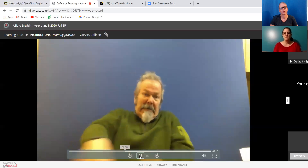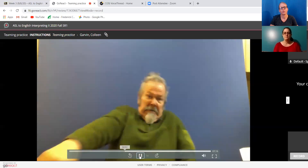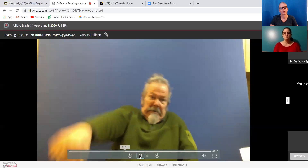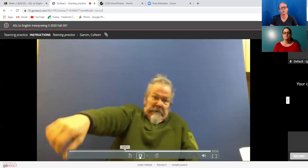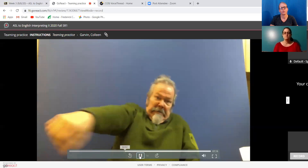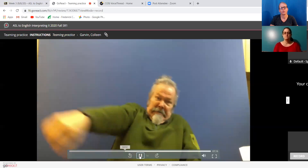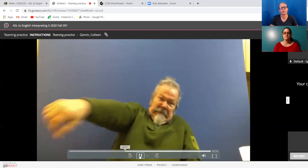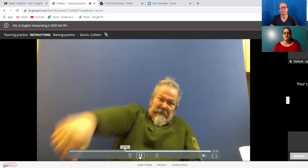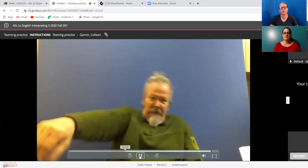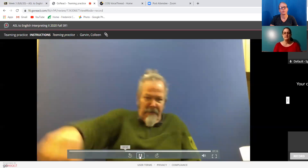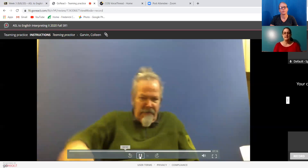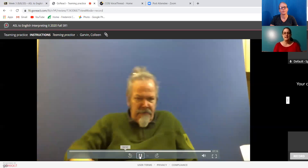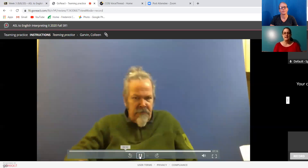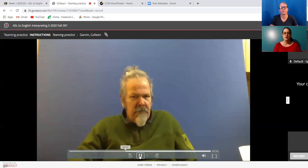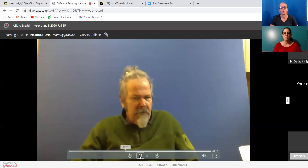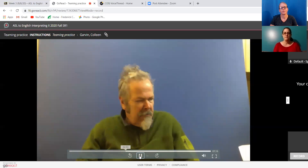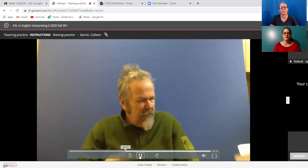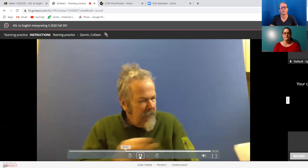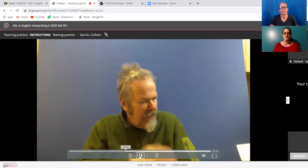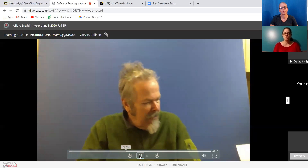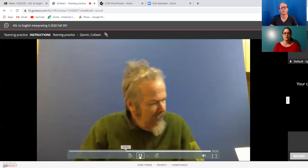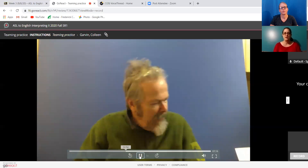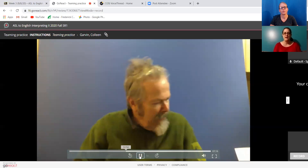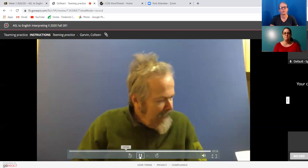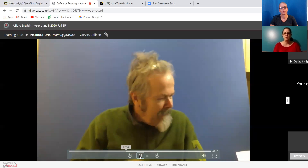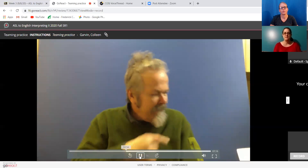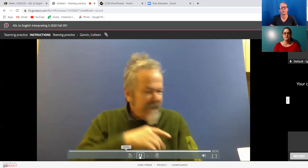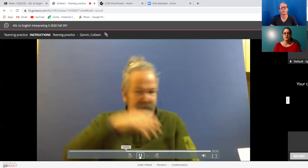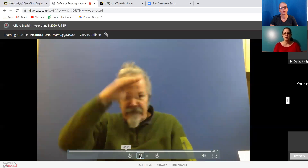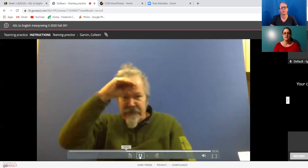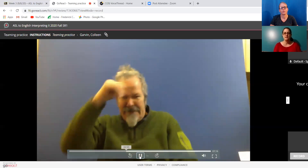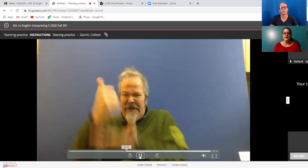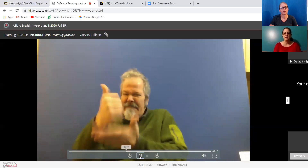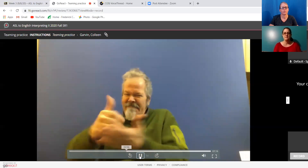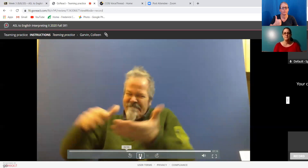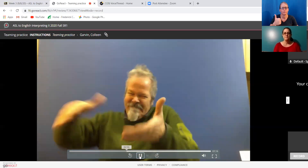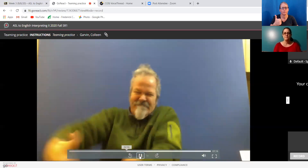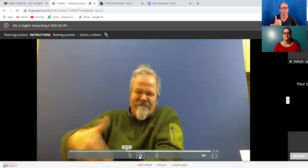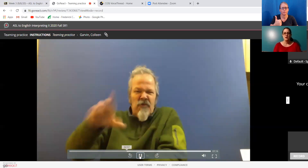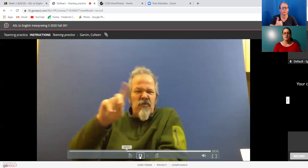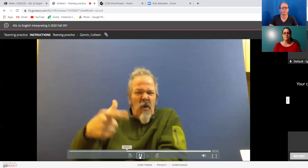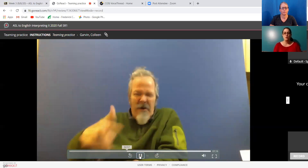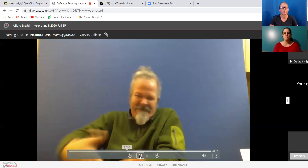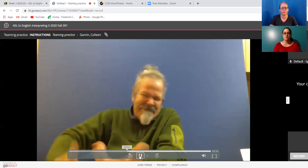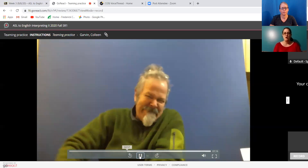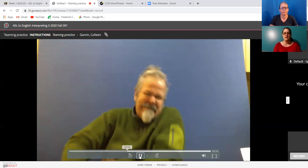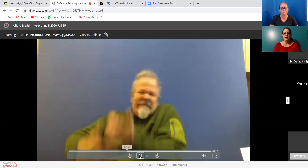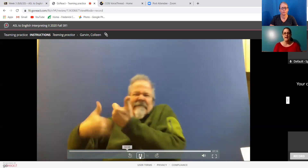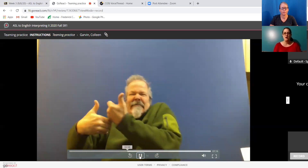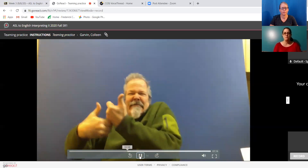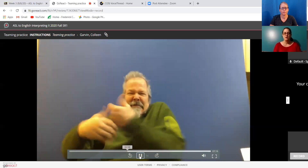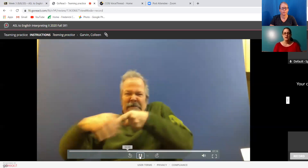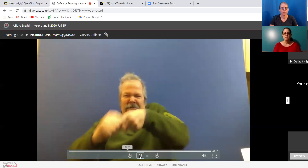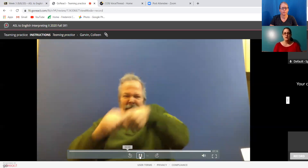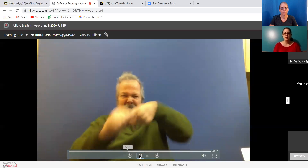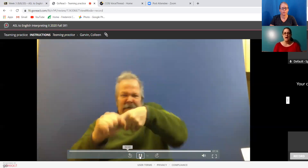ended up letting go of the fish hook and bit the dog in the leg. The boy was trying to